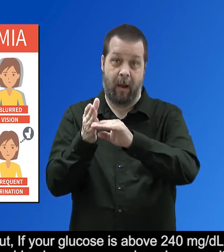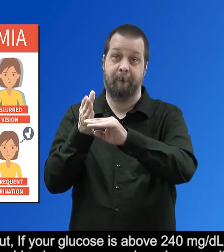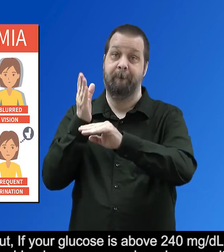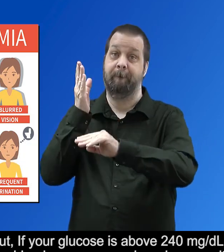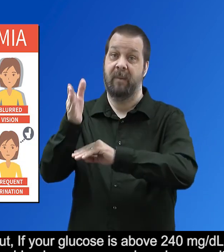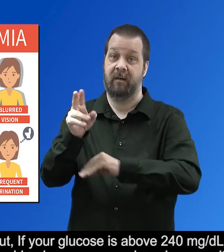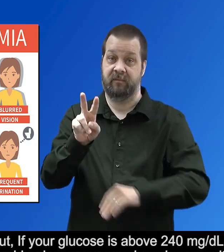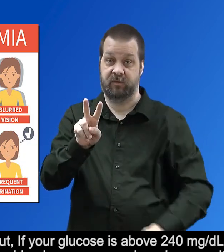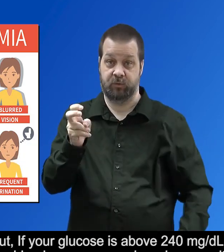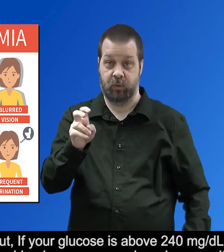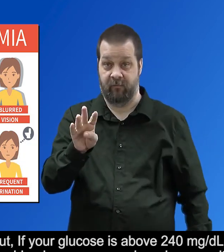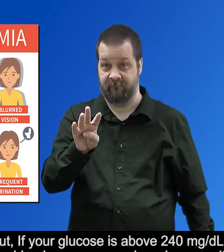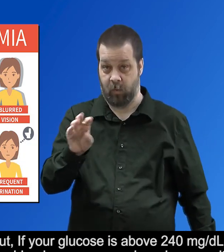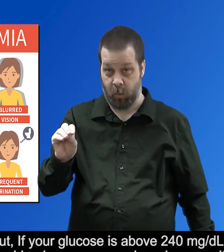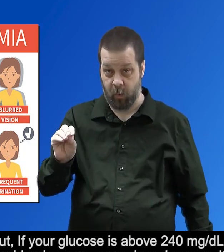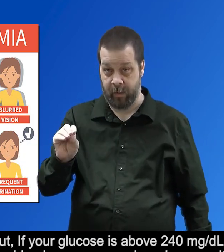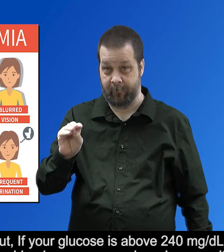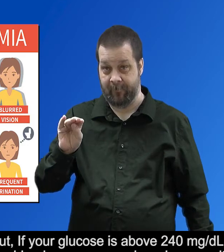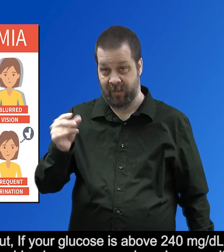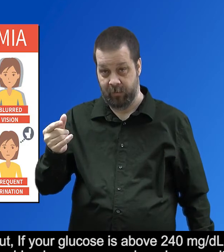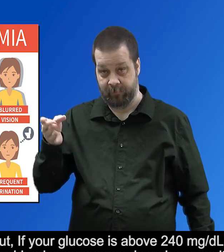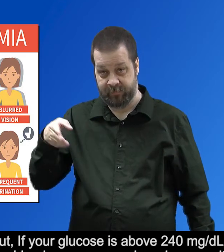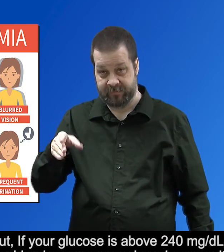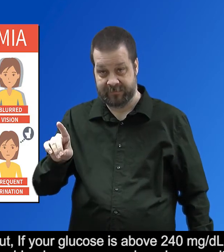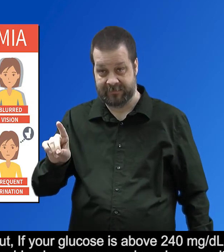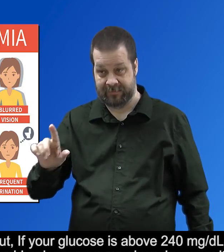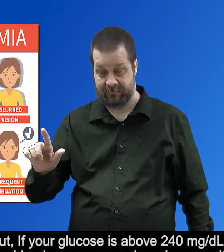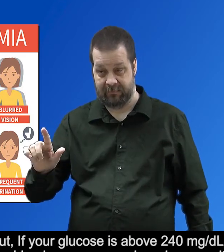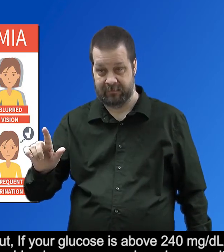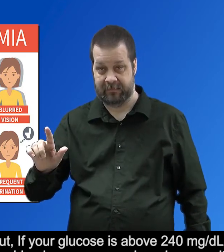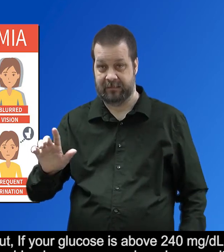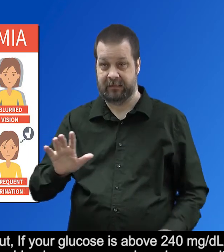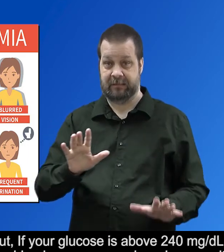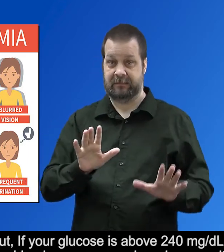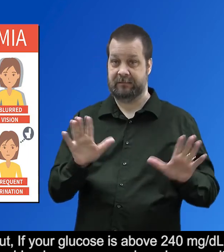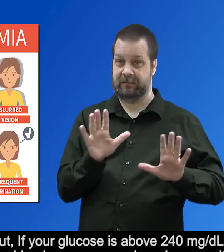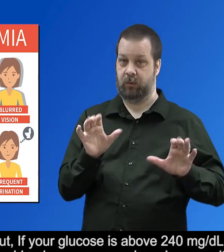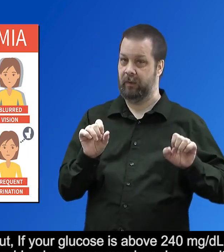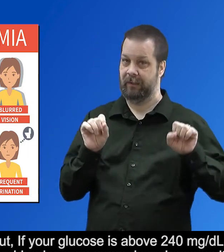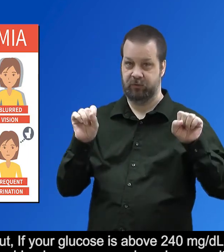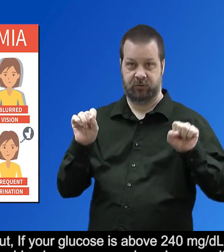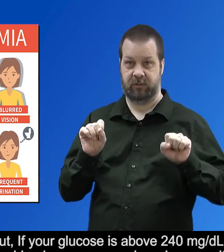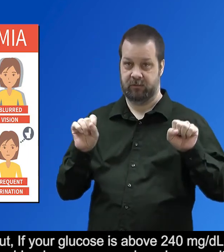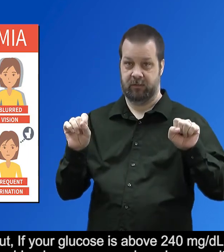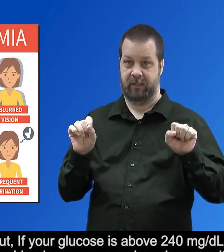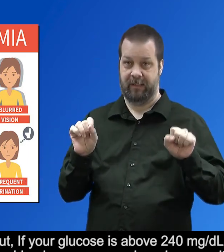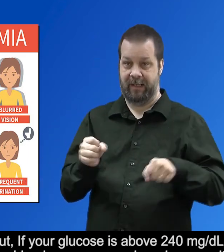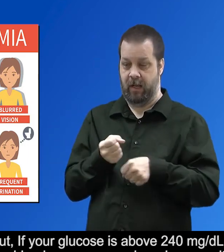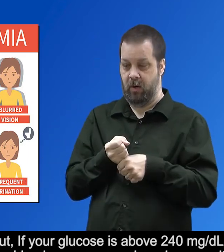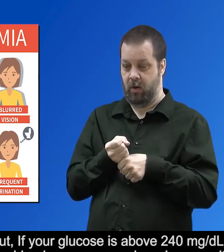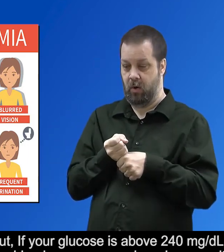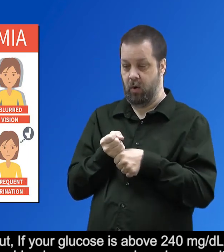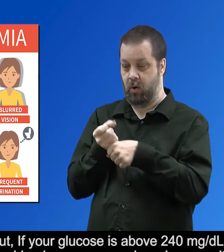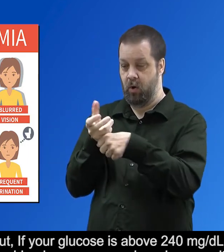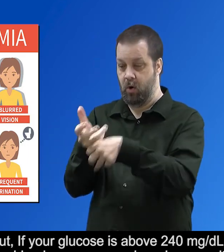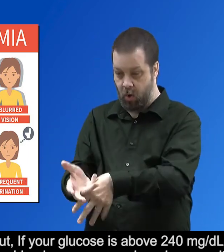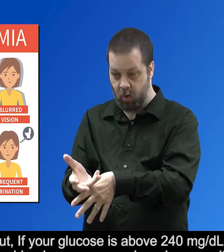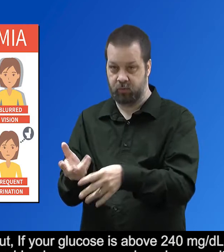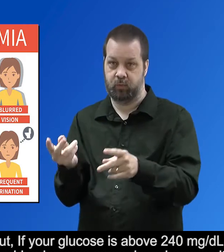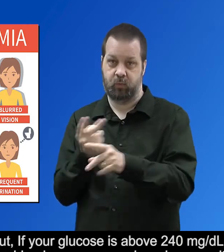But if your glucose is above 240 milligrams per deciliter, avoid doing